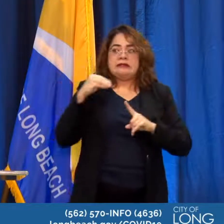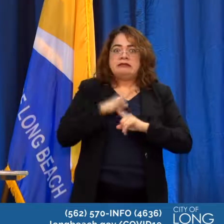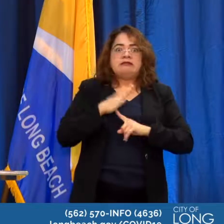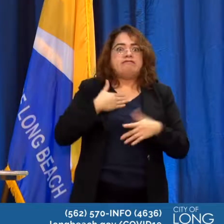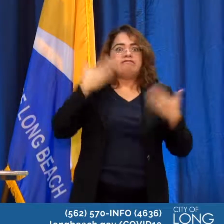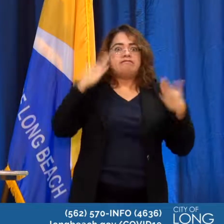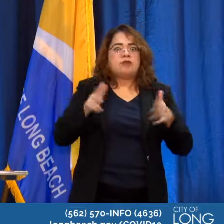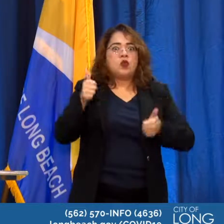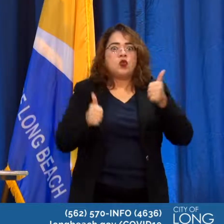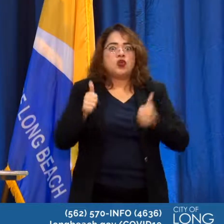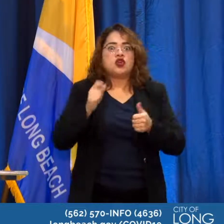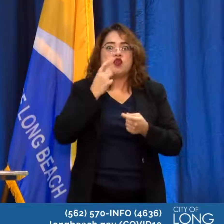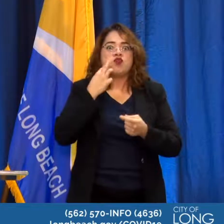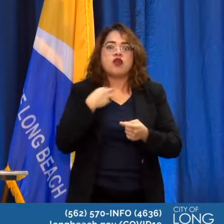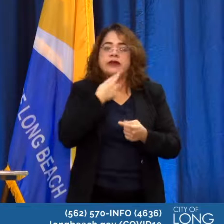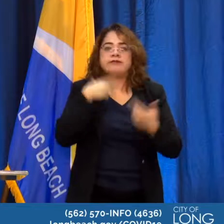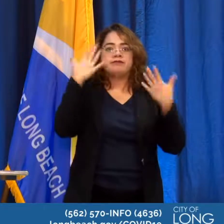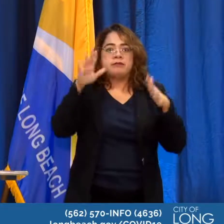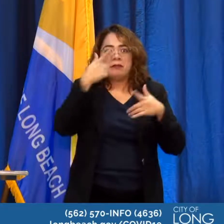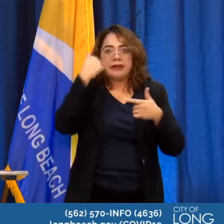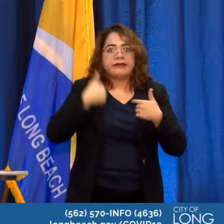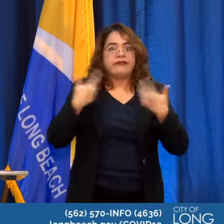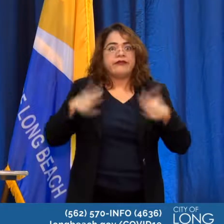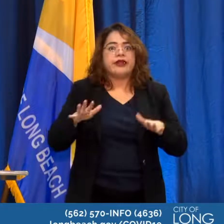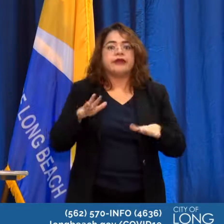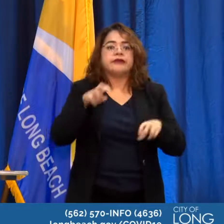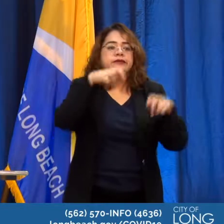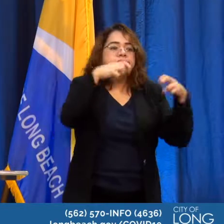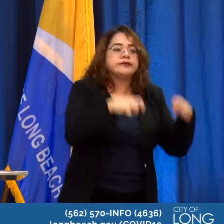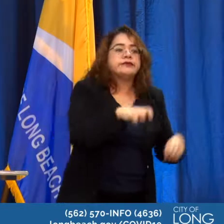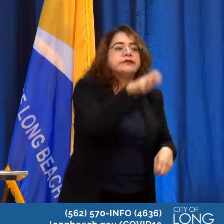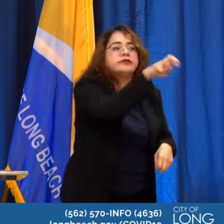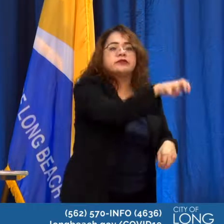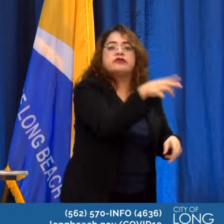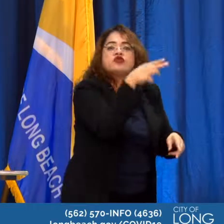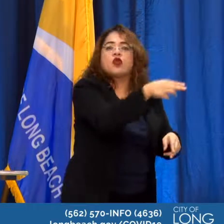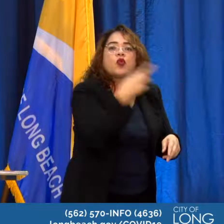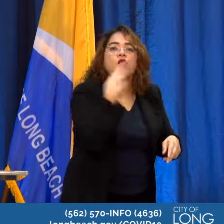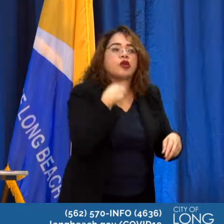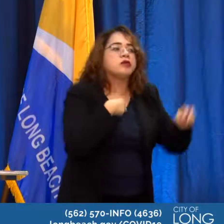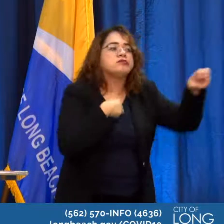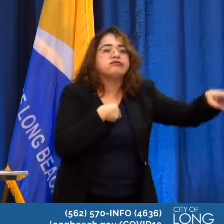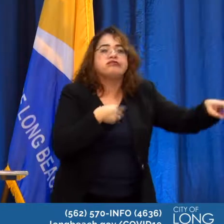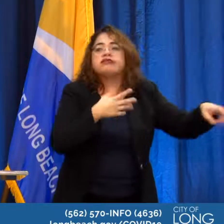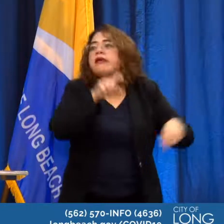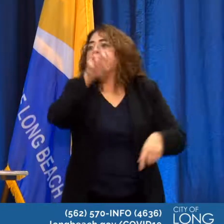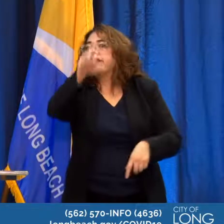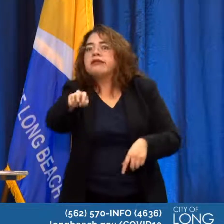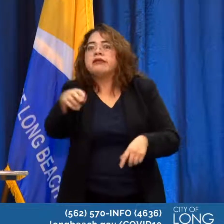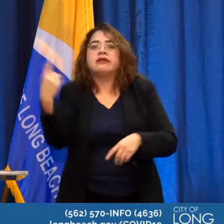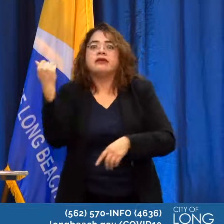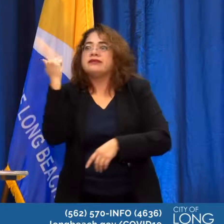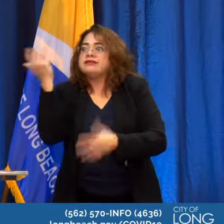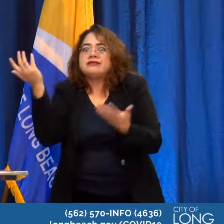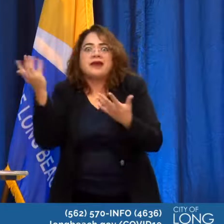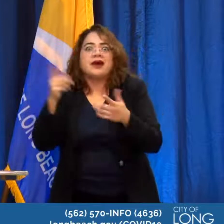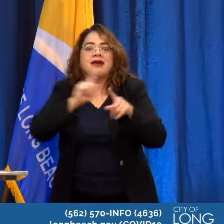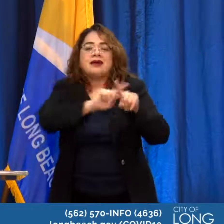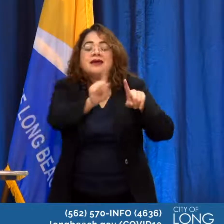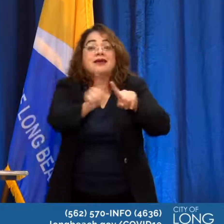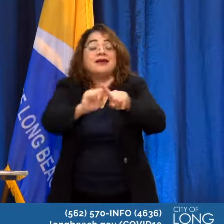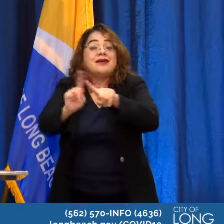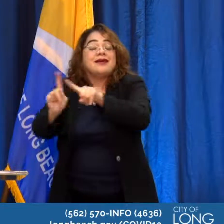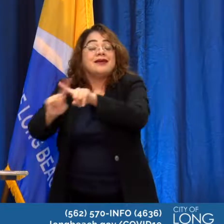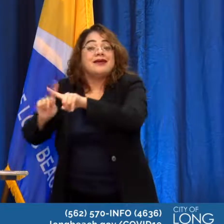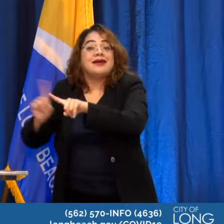specific restaurant or a specific location. In many cases, people don't like to share information about the people they've been, that they're out with